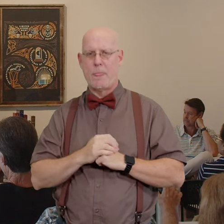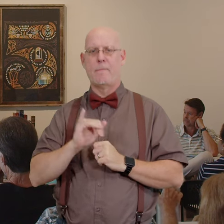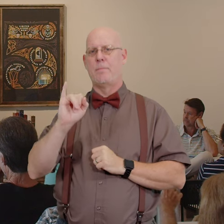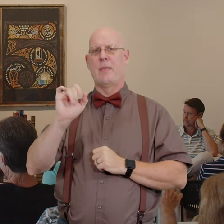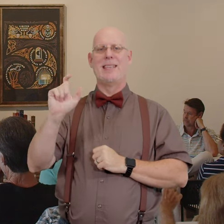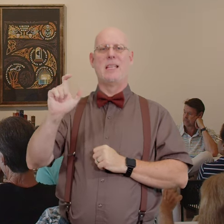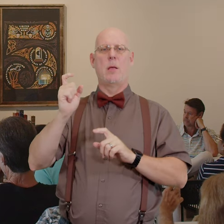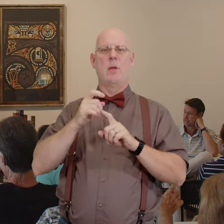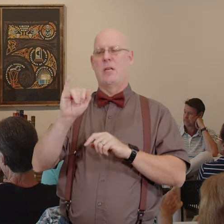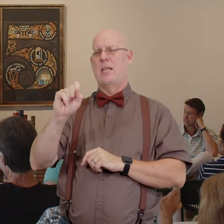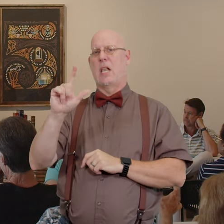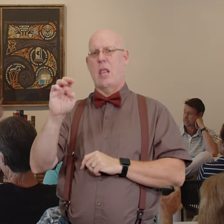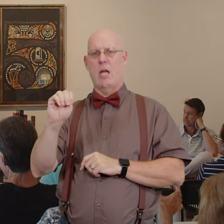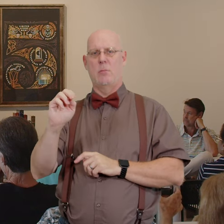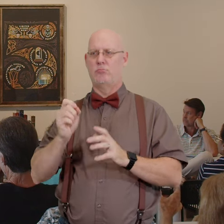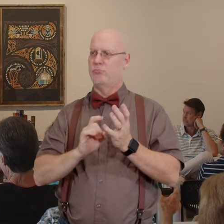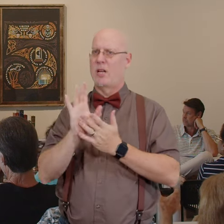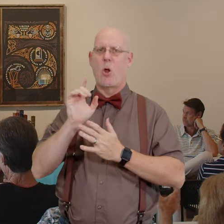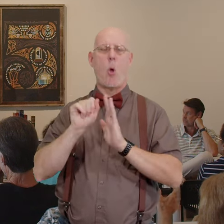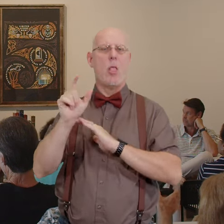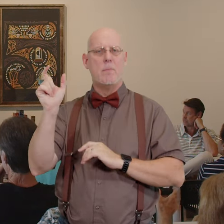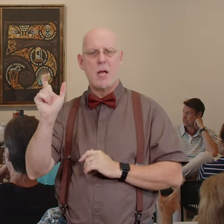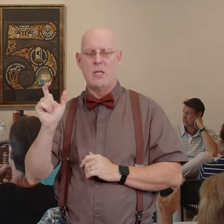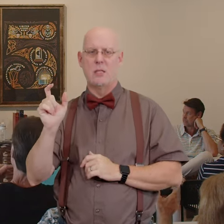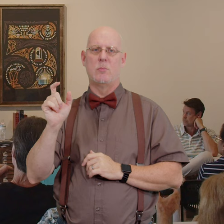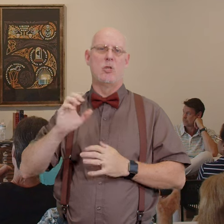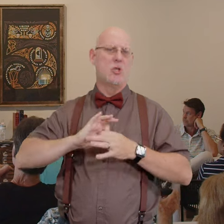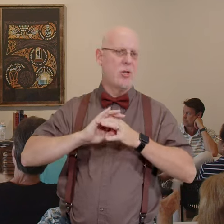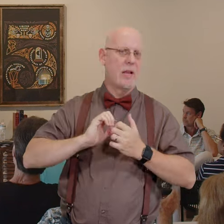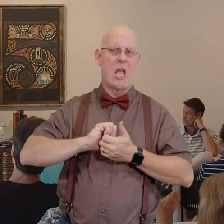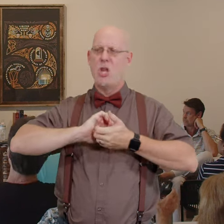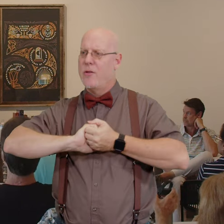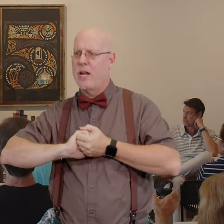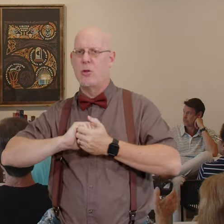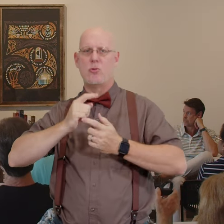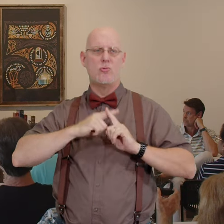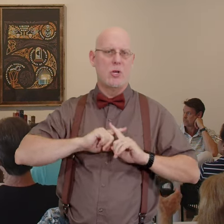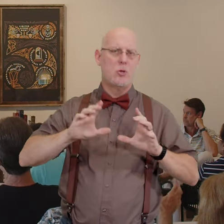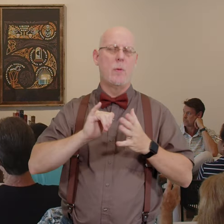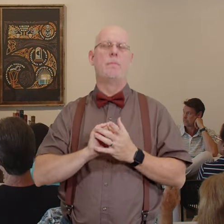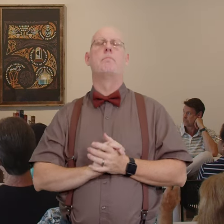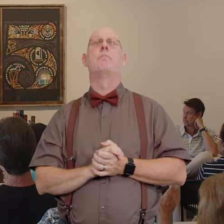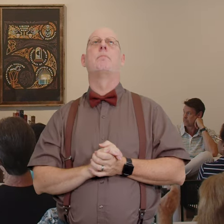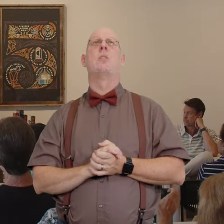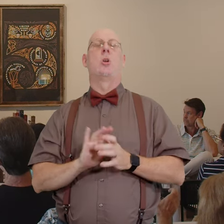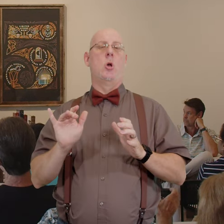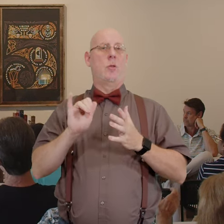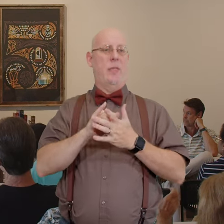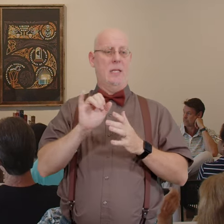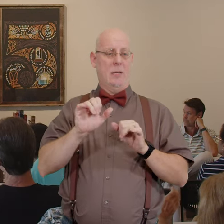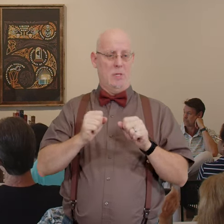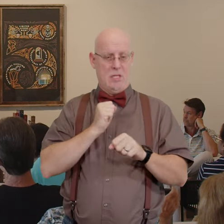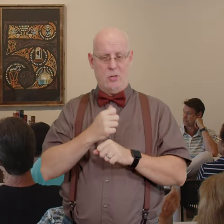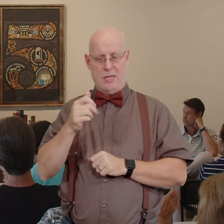time. Islam from the Holy Land. Let's get rid of all the Muslims. So let's send on crusades. Let's unify together as Christians and go on these crusades. He also,